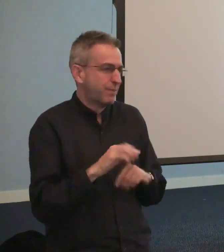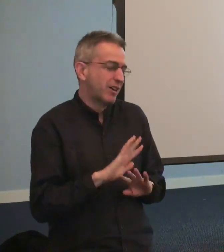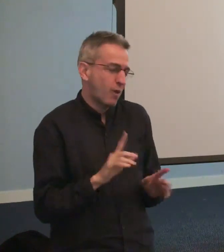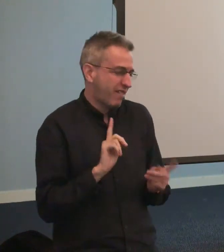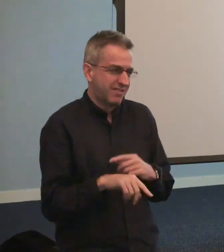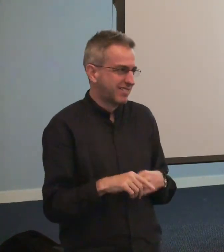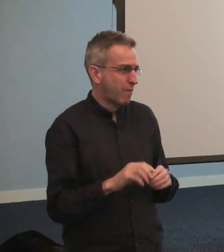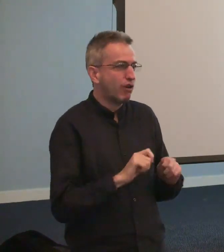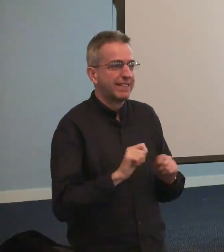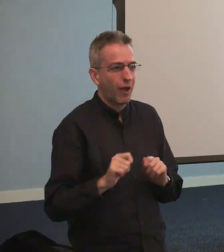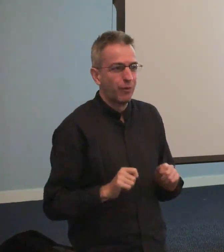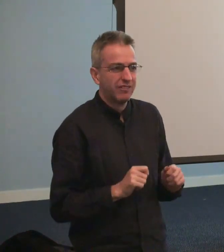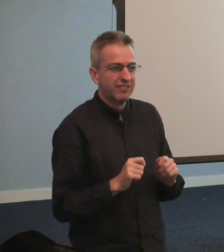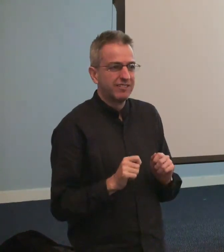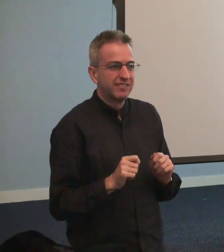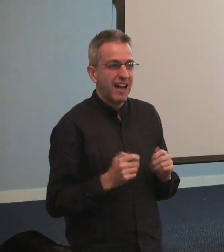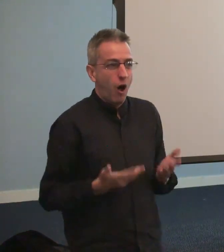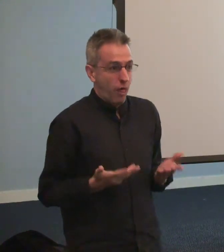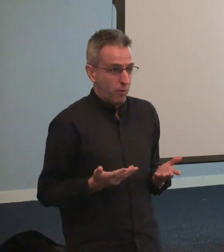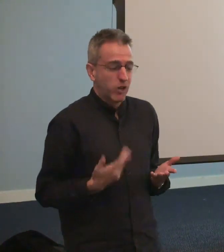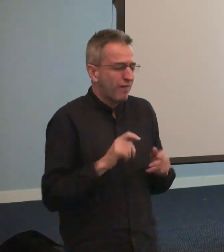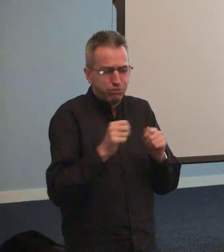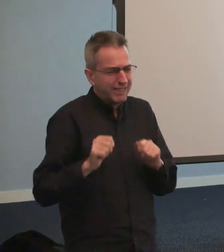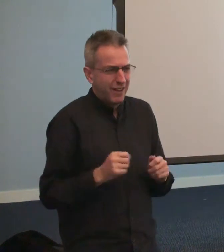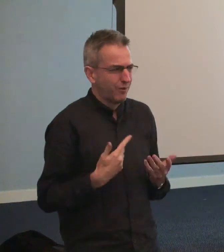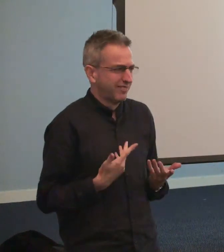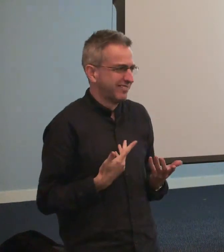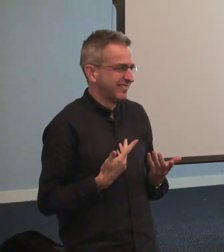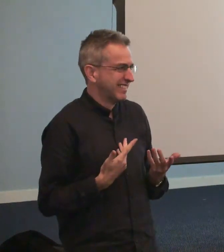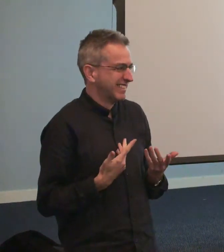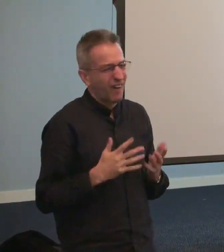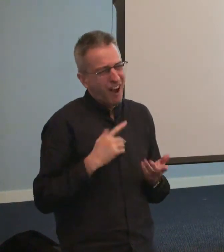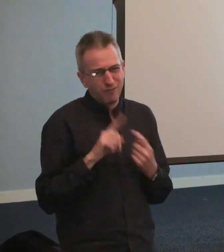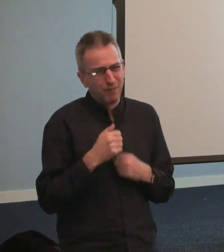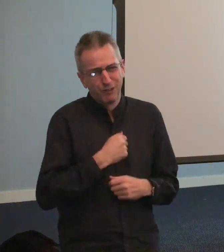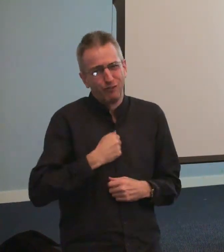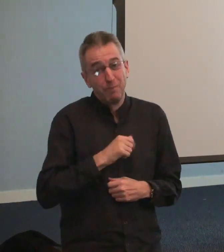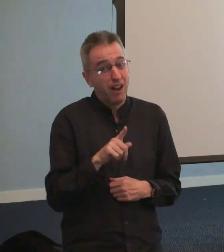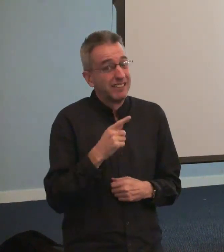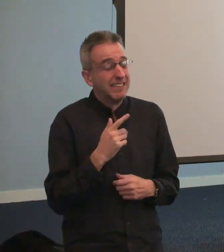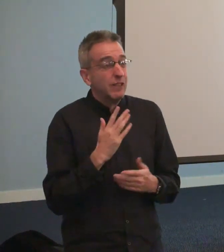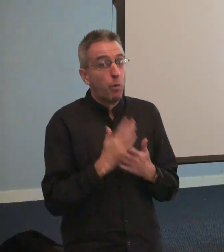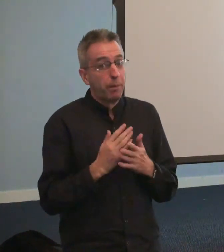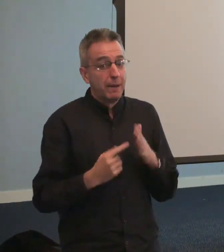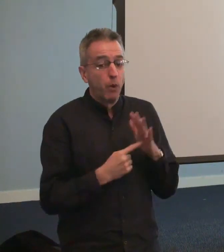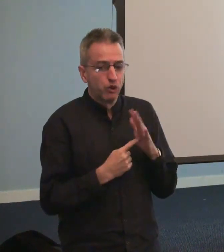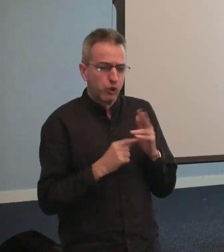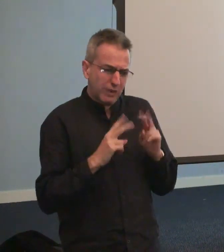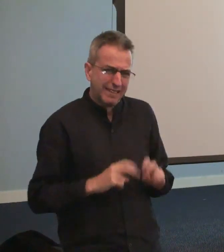There's no point in trying to pretend that I have the answer to this right now. I don't have the breakdown of that information. I'm sorry I can't respond.